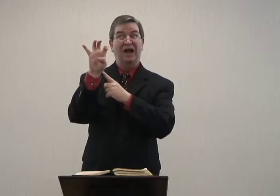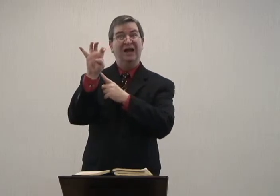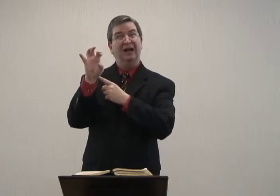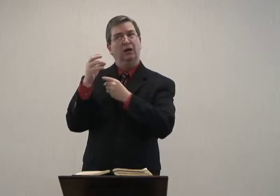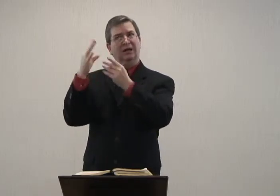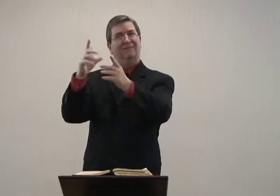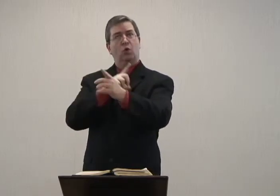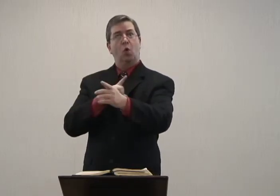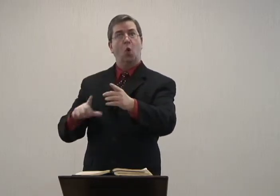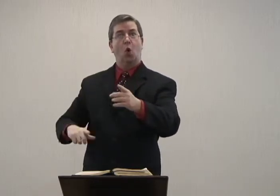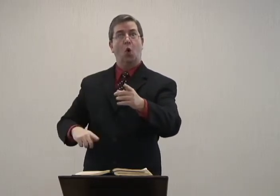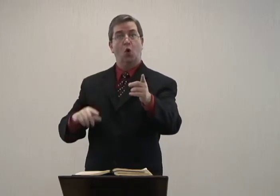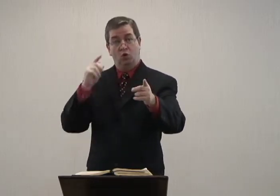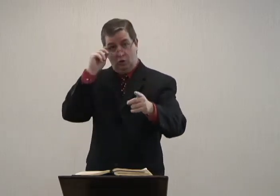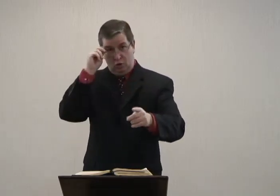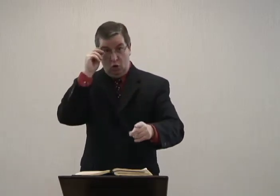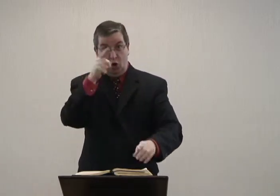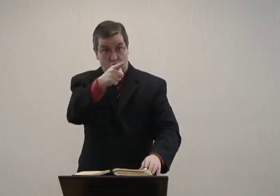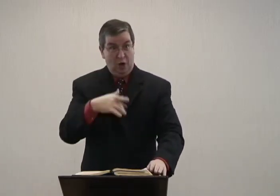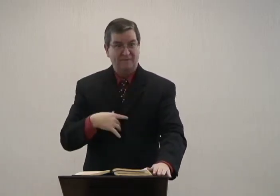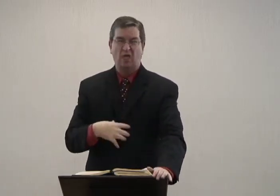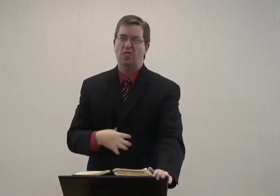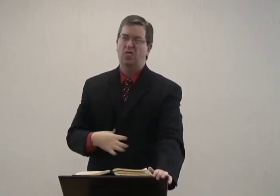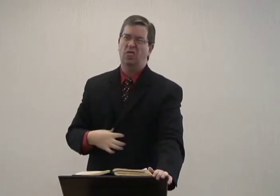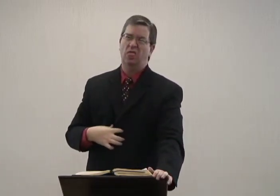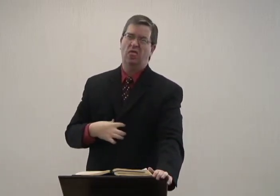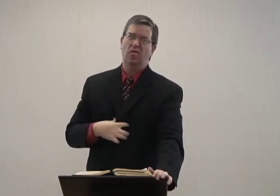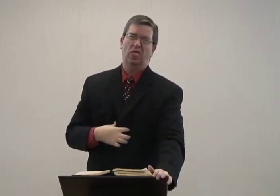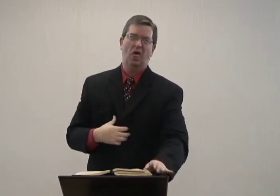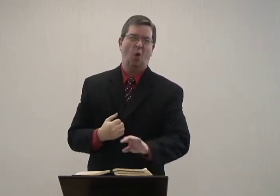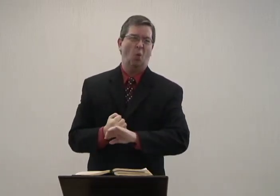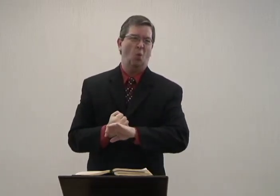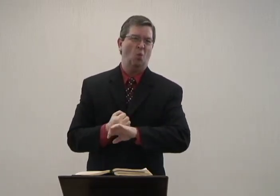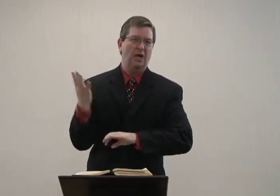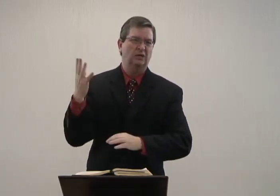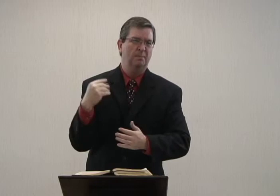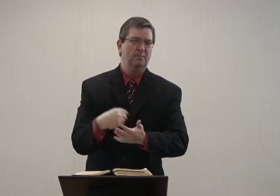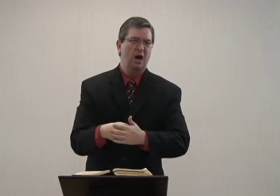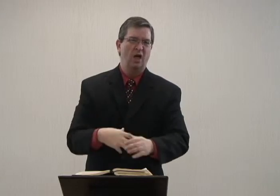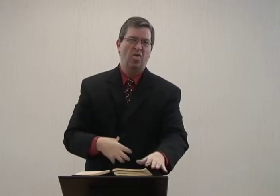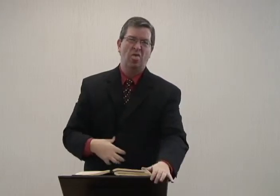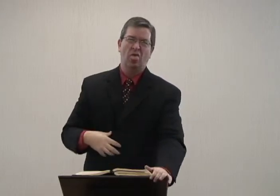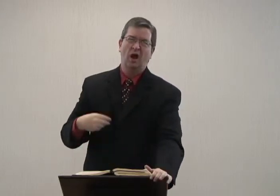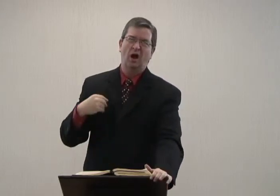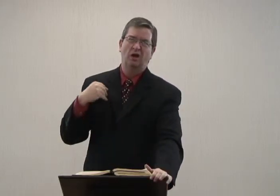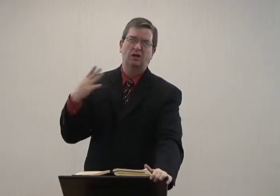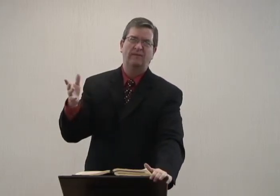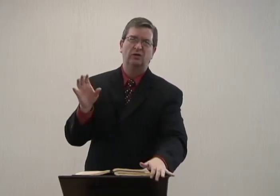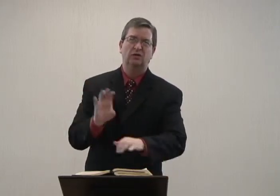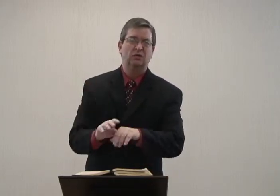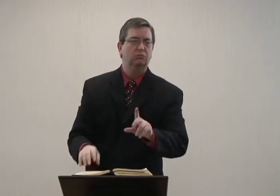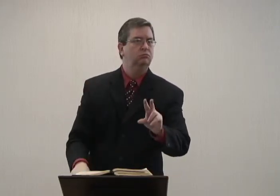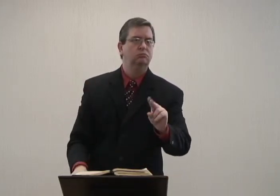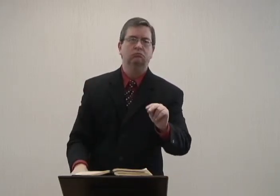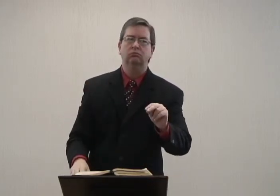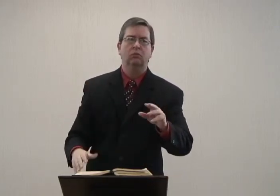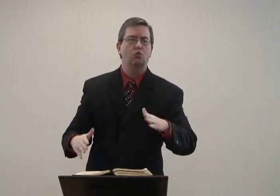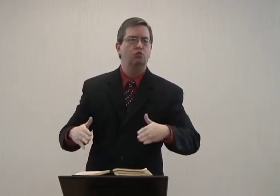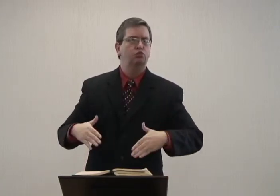I mean, 2,400, you get a little every year. Would you feel miserable, like you wasted money giving to the church?